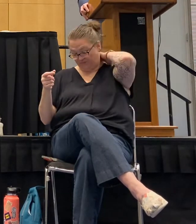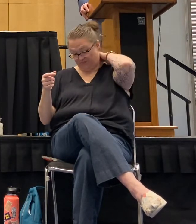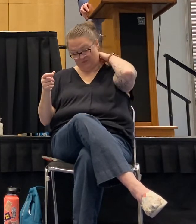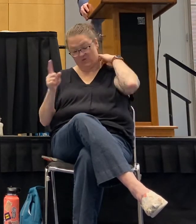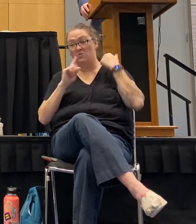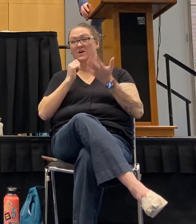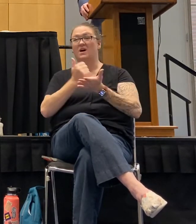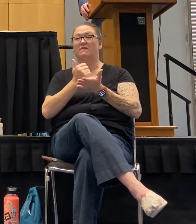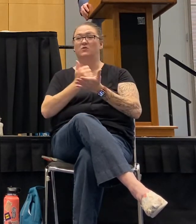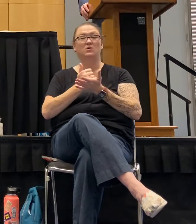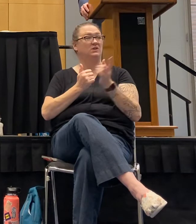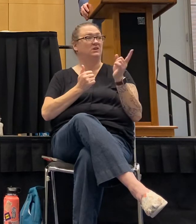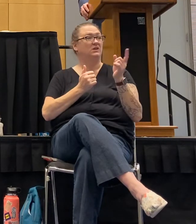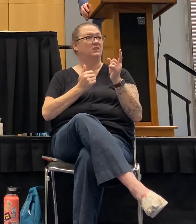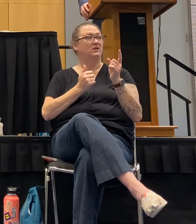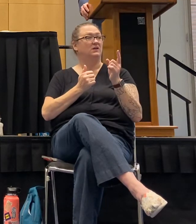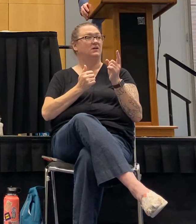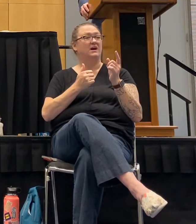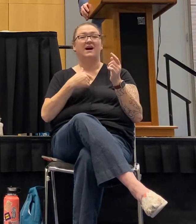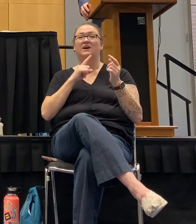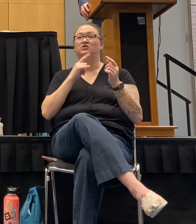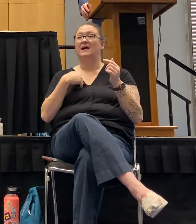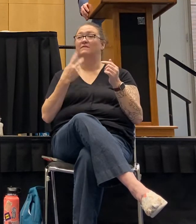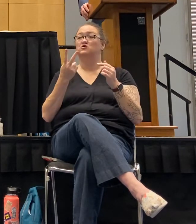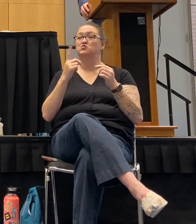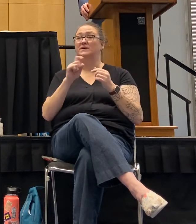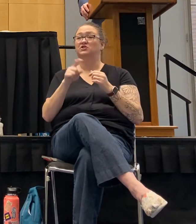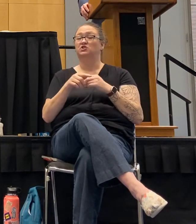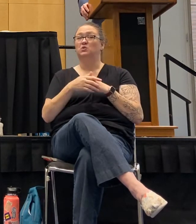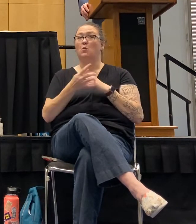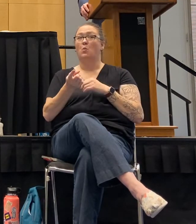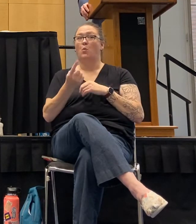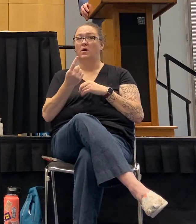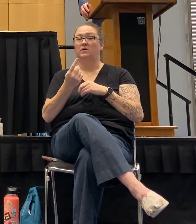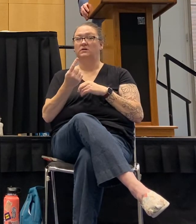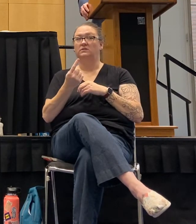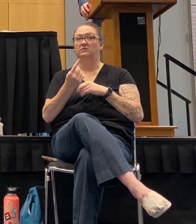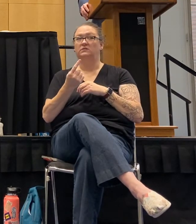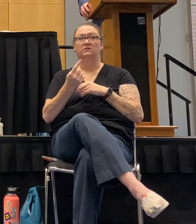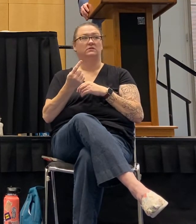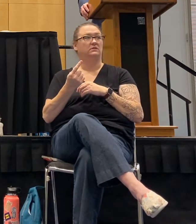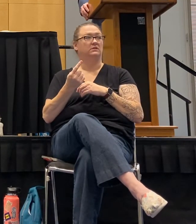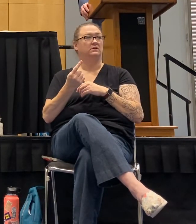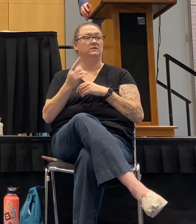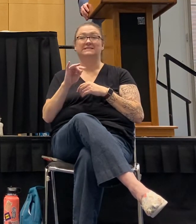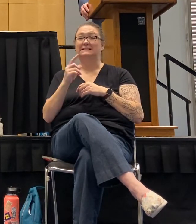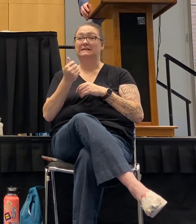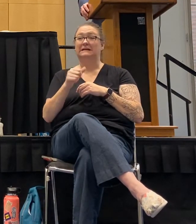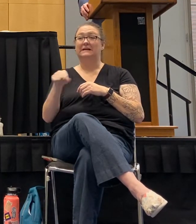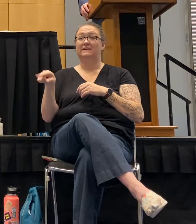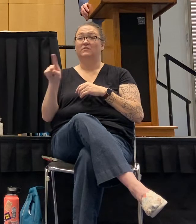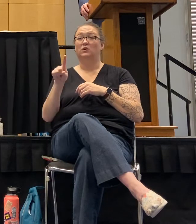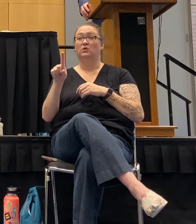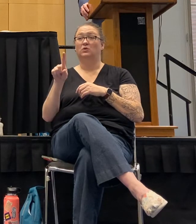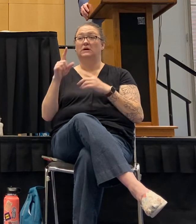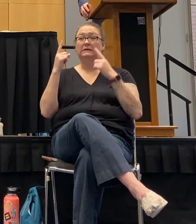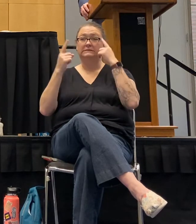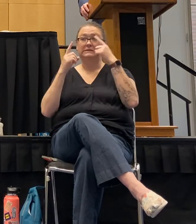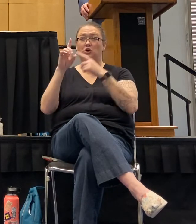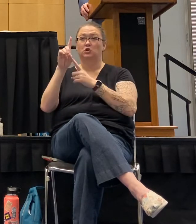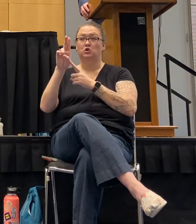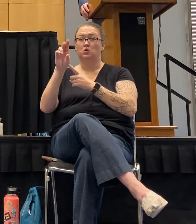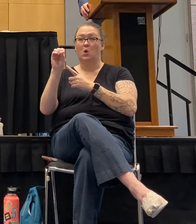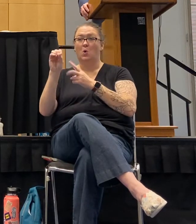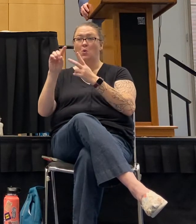Really helpful. I actually have two questions. One, did any of you consider Duolingo? And